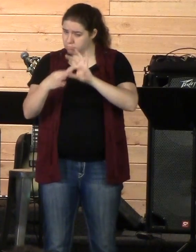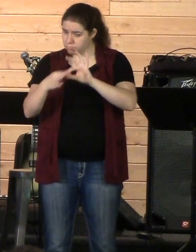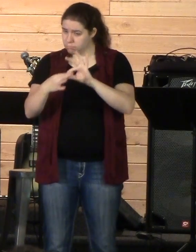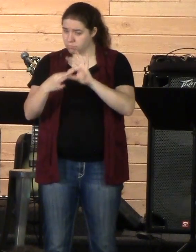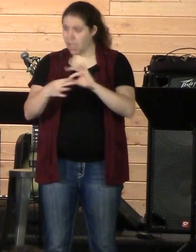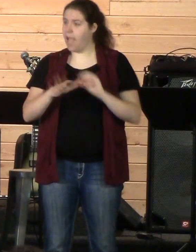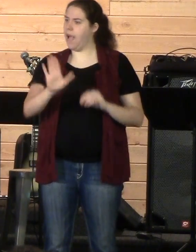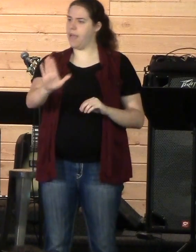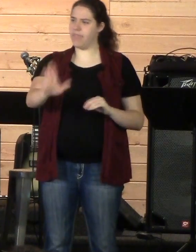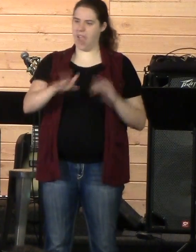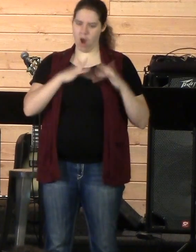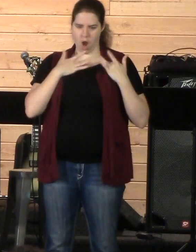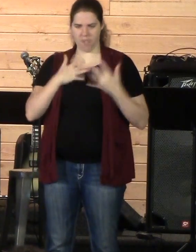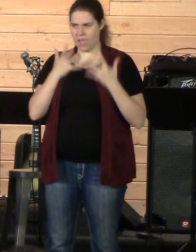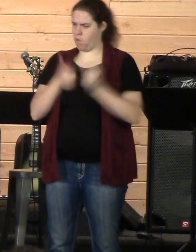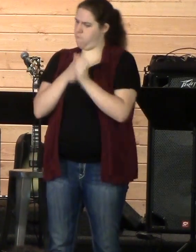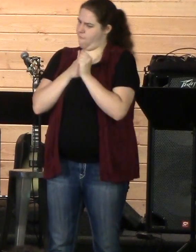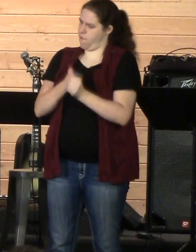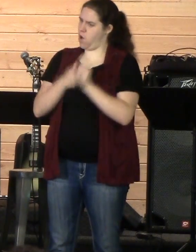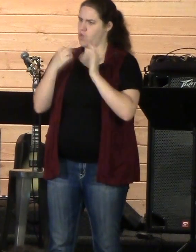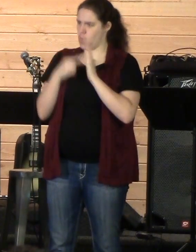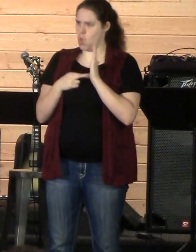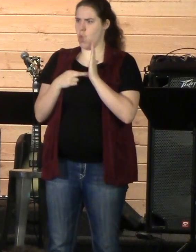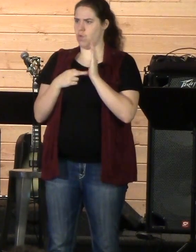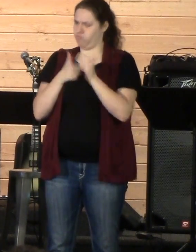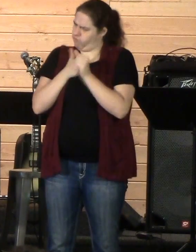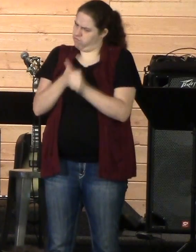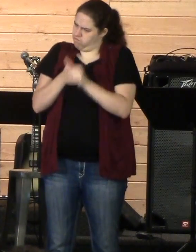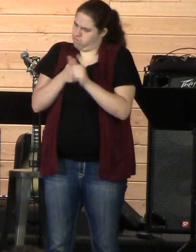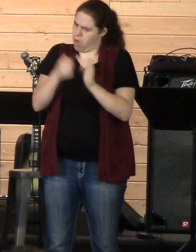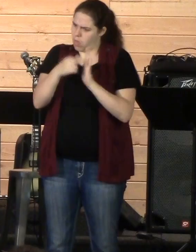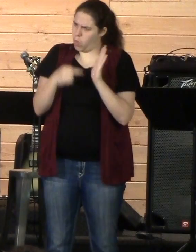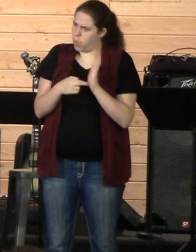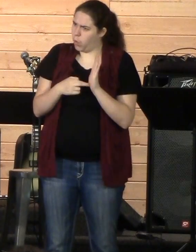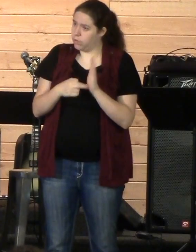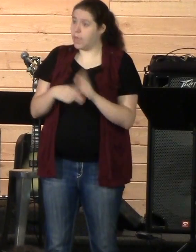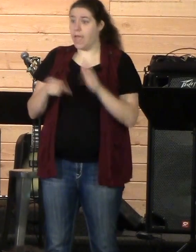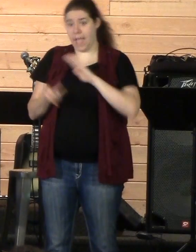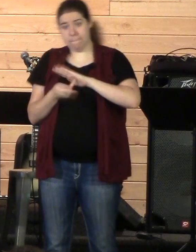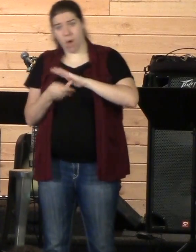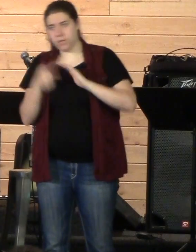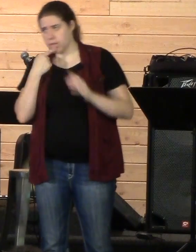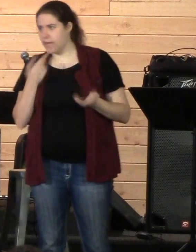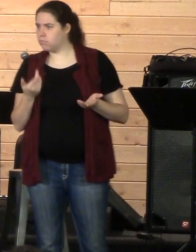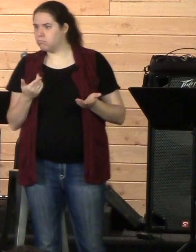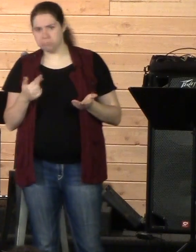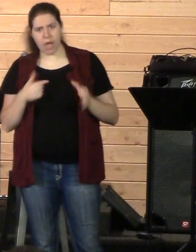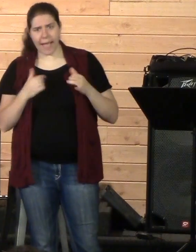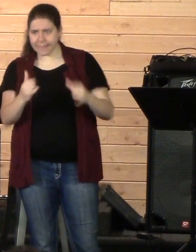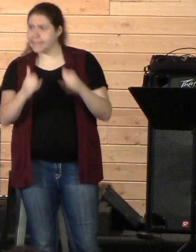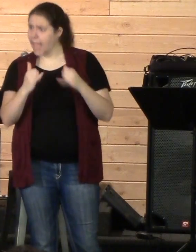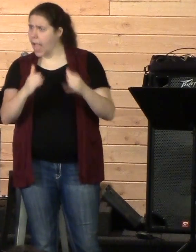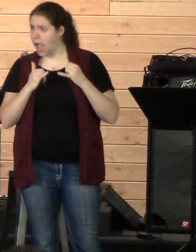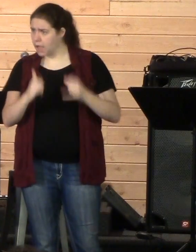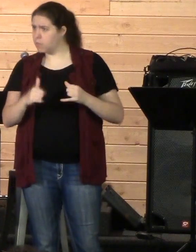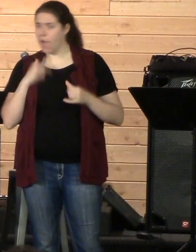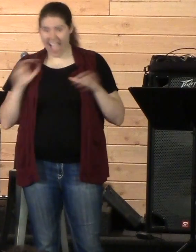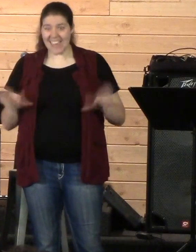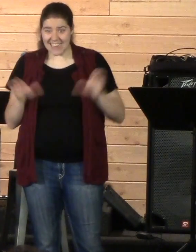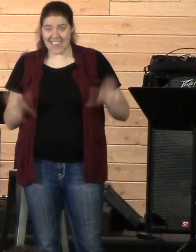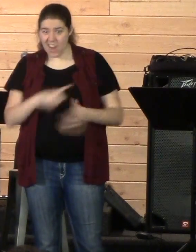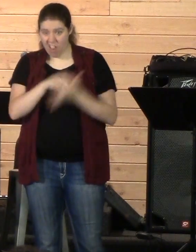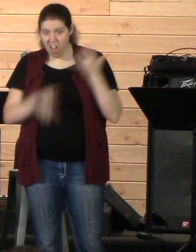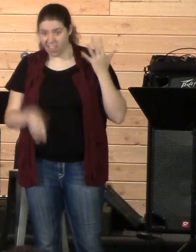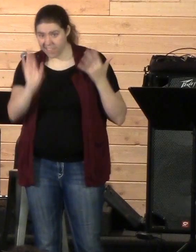of following the rules. Paul said, I was like you. I did all that stuff. I was that. And